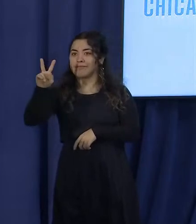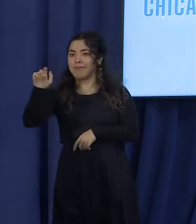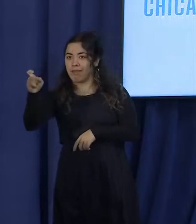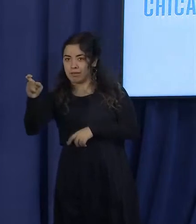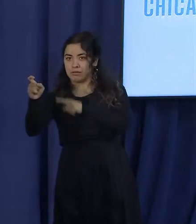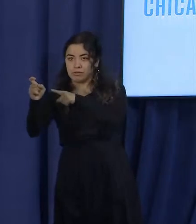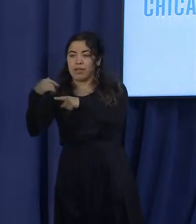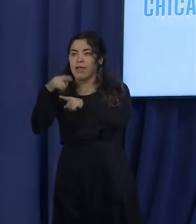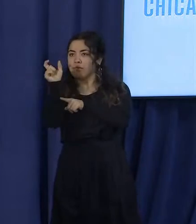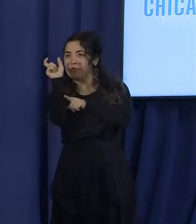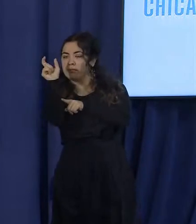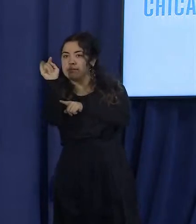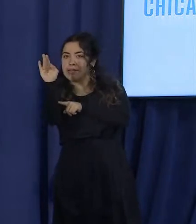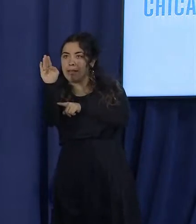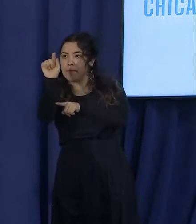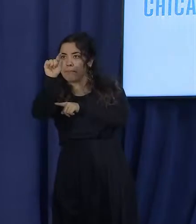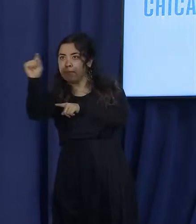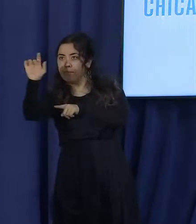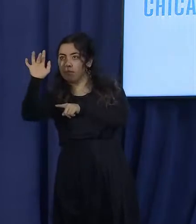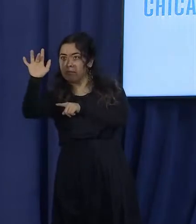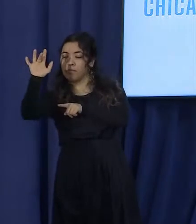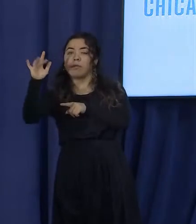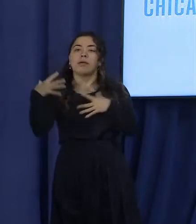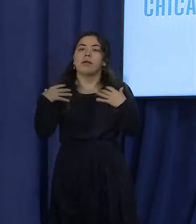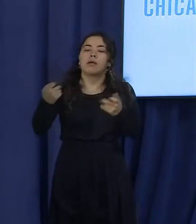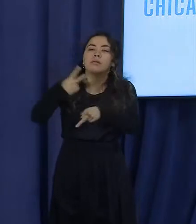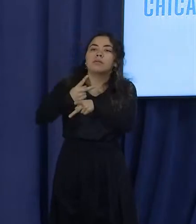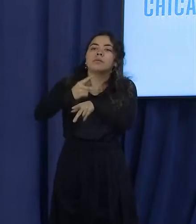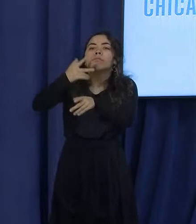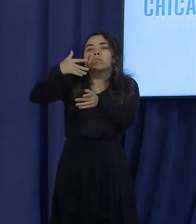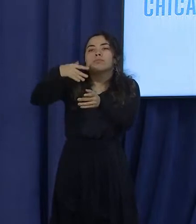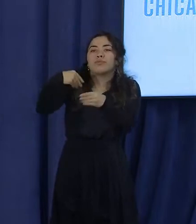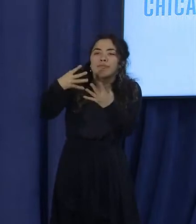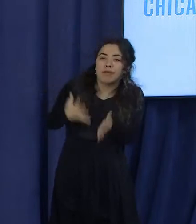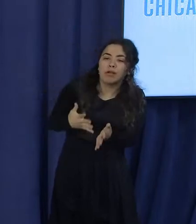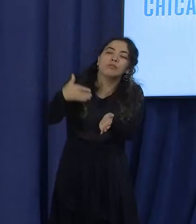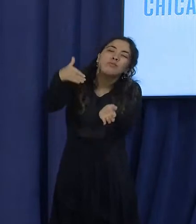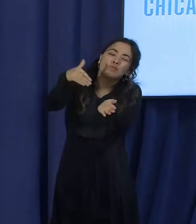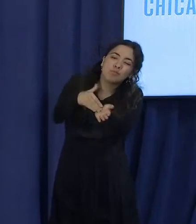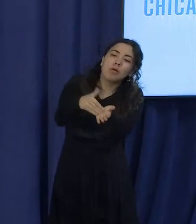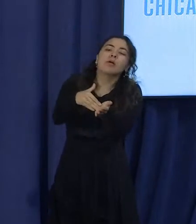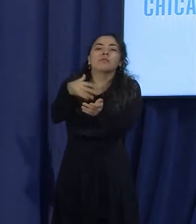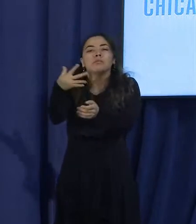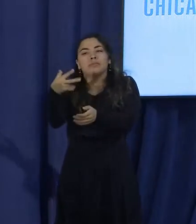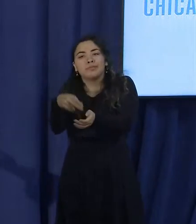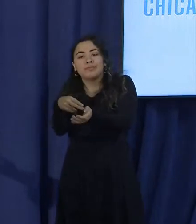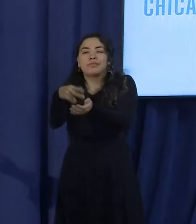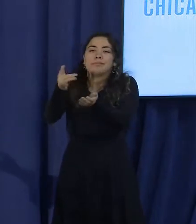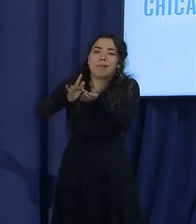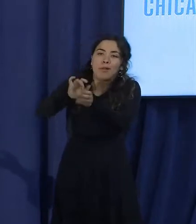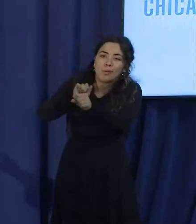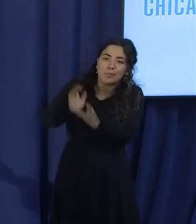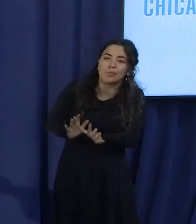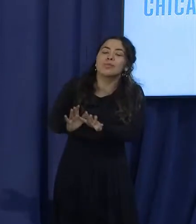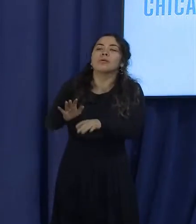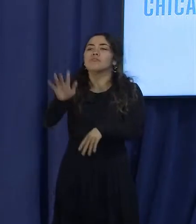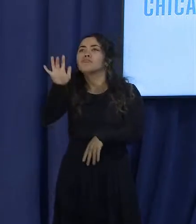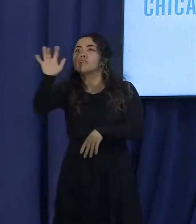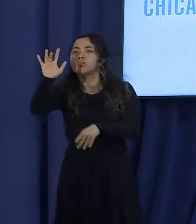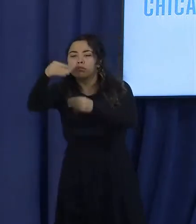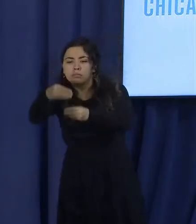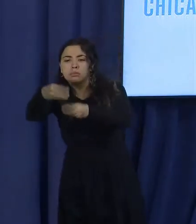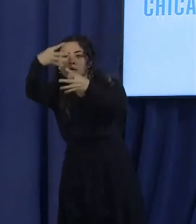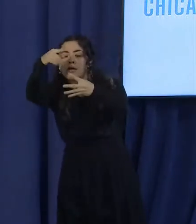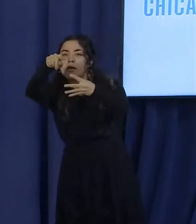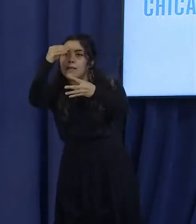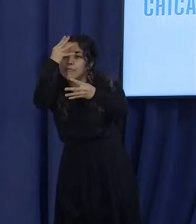for healthcare providers that gives healthcare providers the information if they want to enroll to get vaccine, if they want to connect to